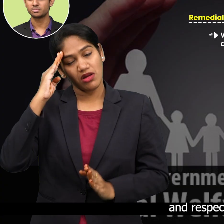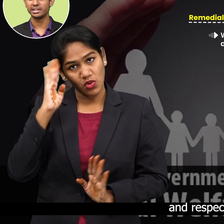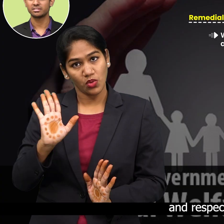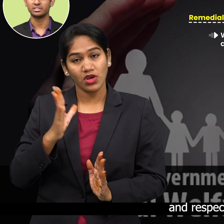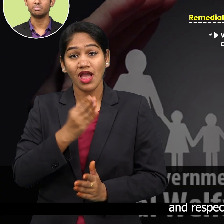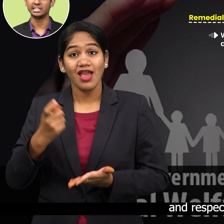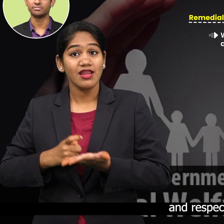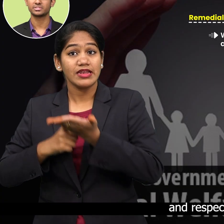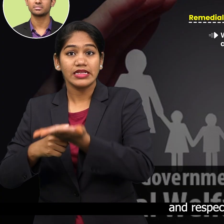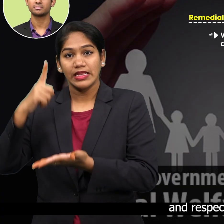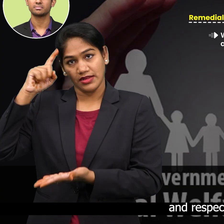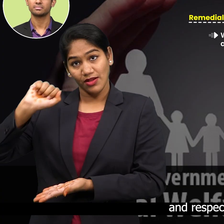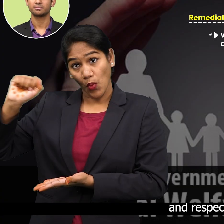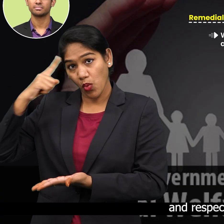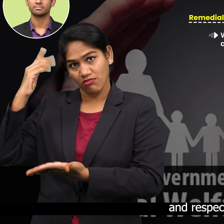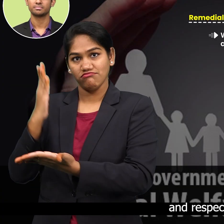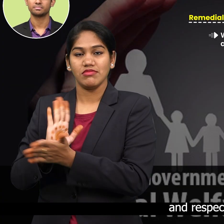and respect their beliefs.